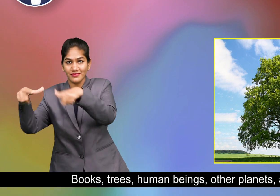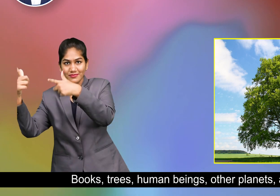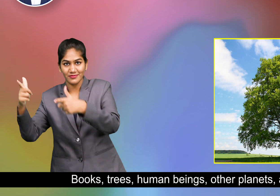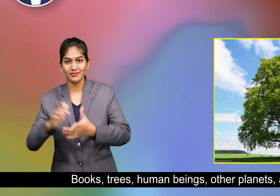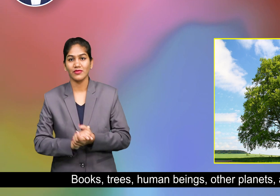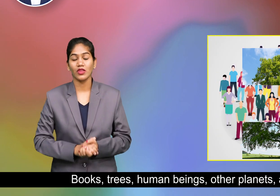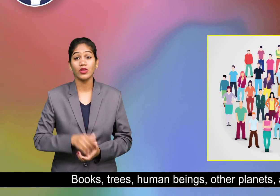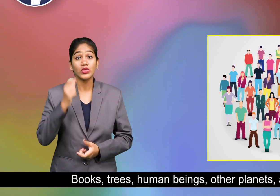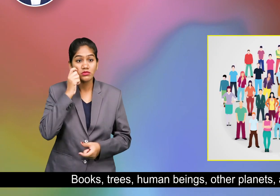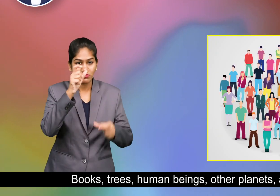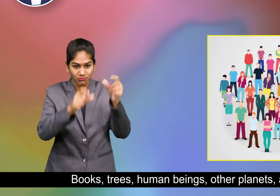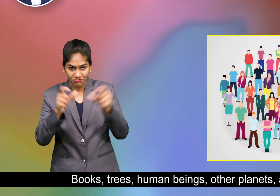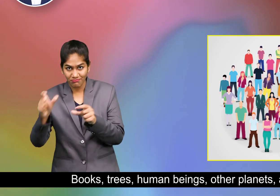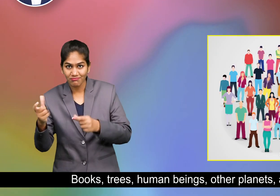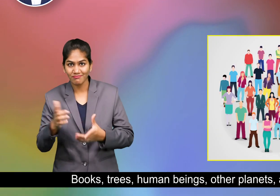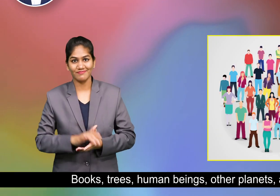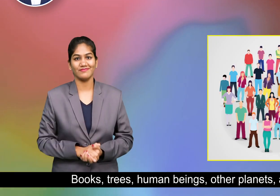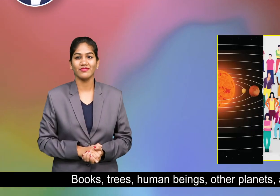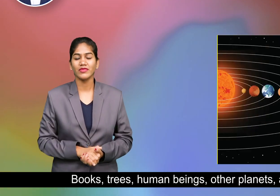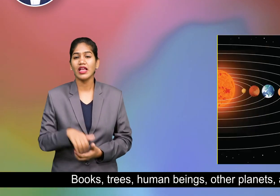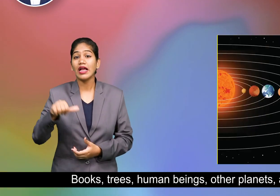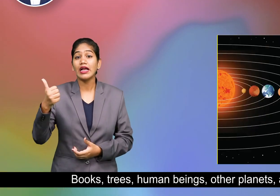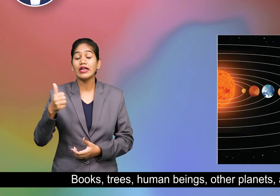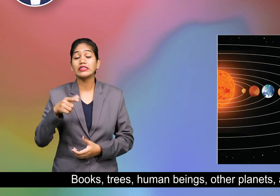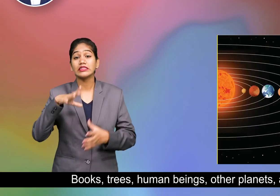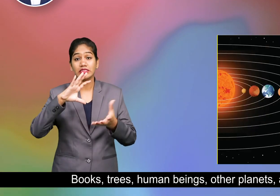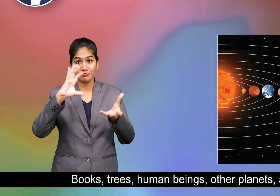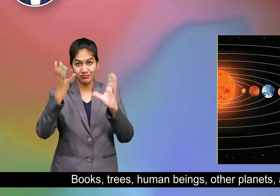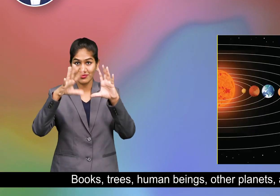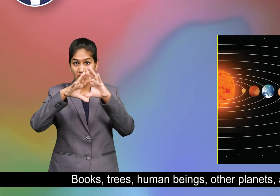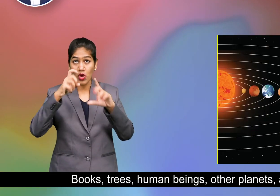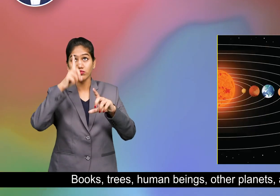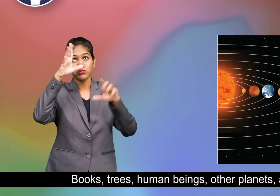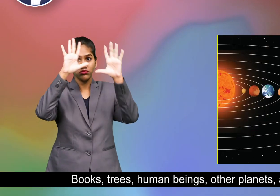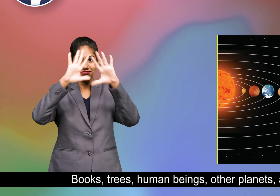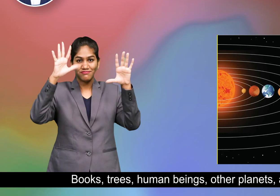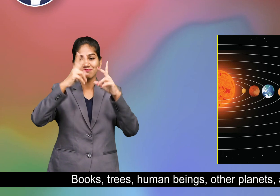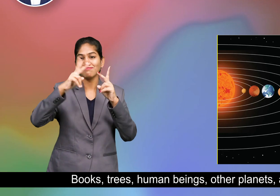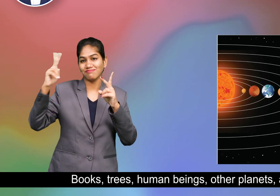trees, human beings, other planets,